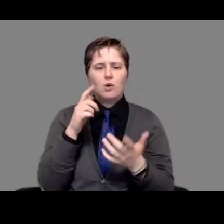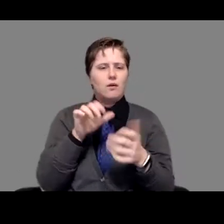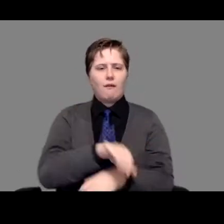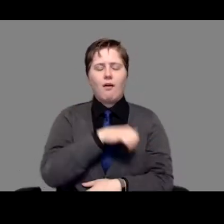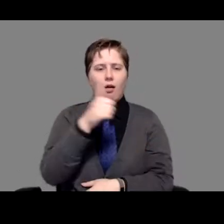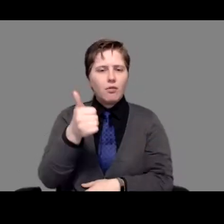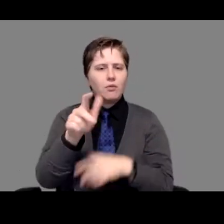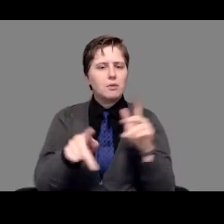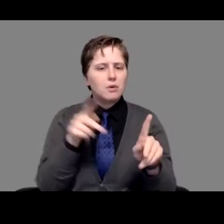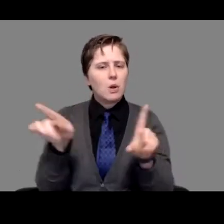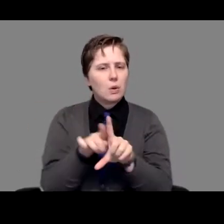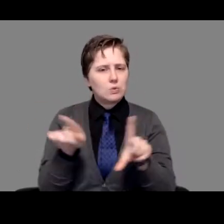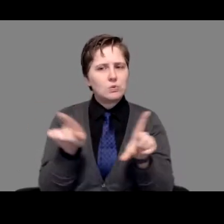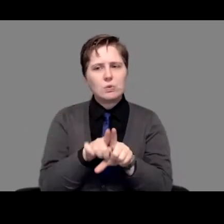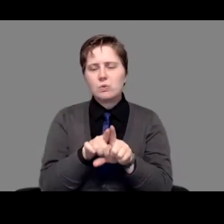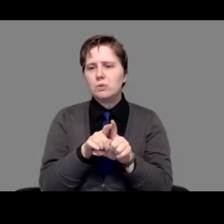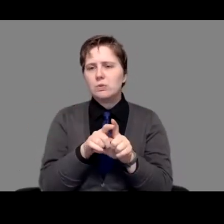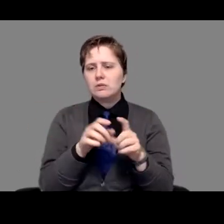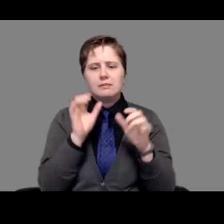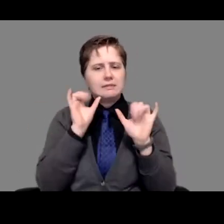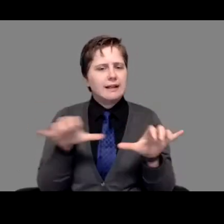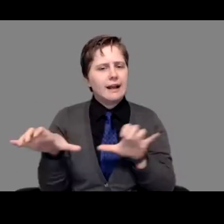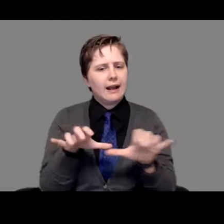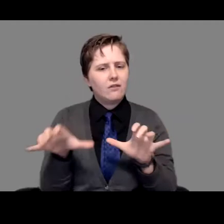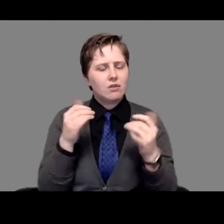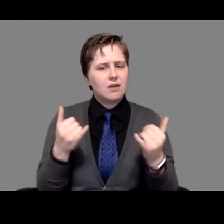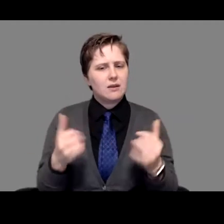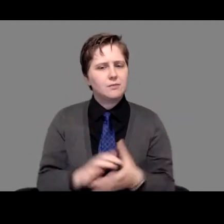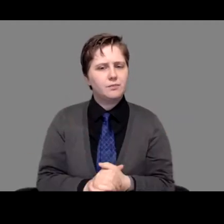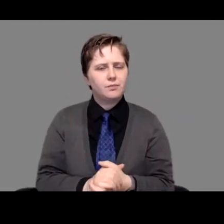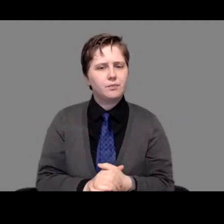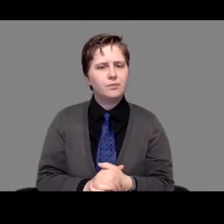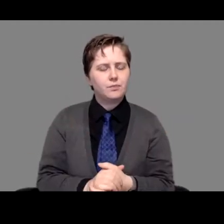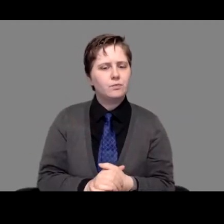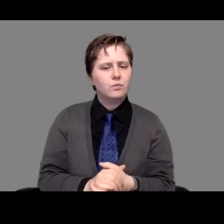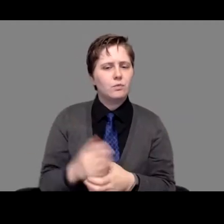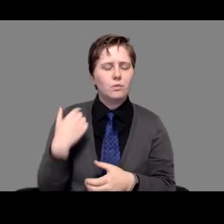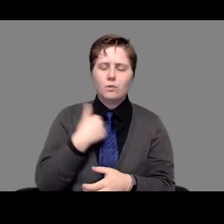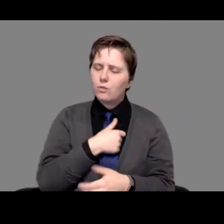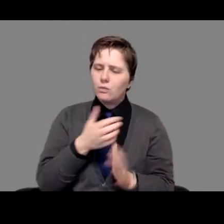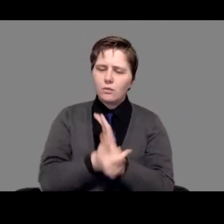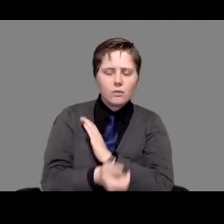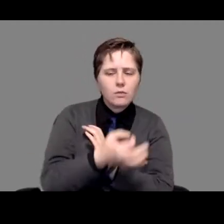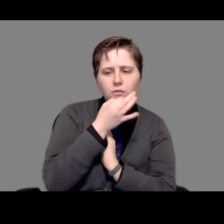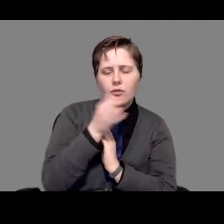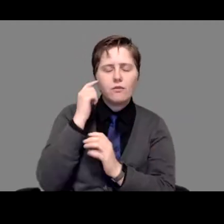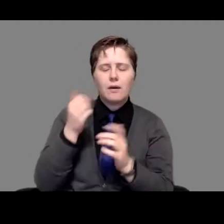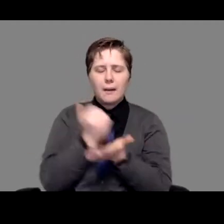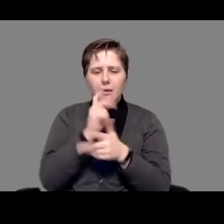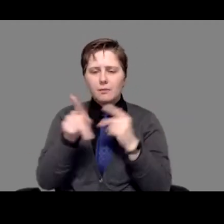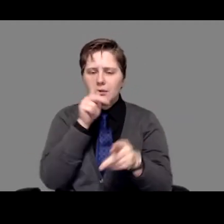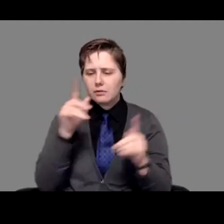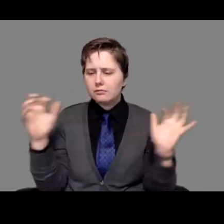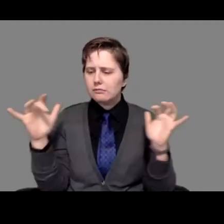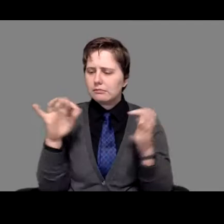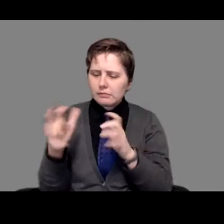others to stay active at this time. You know, we're experts in bringing people together. We bring millions of